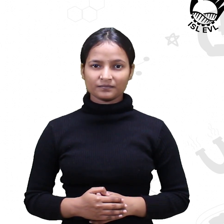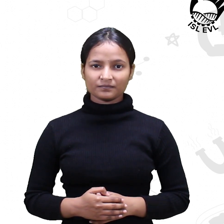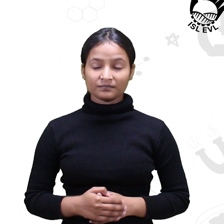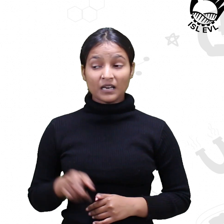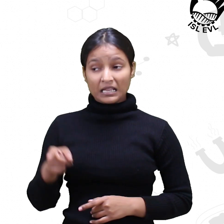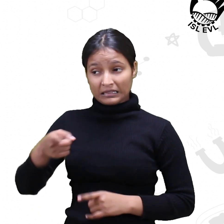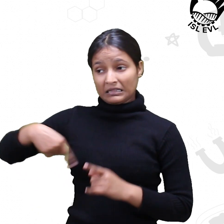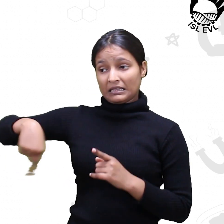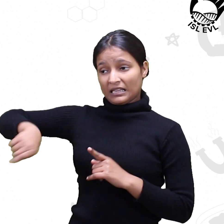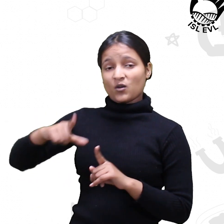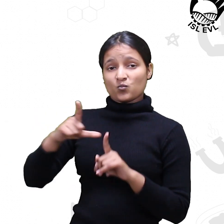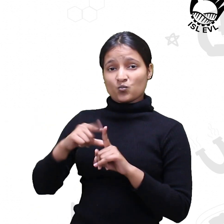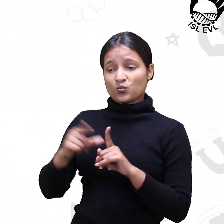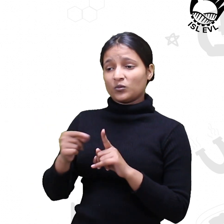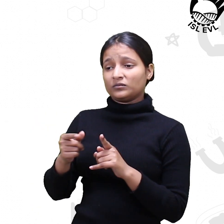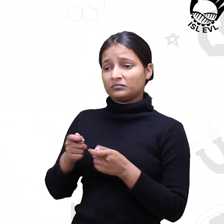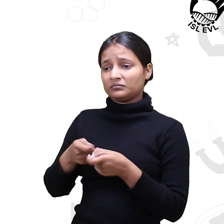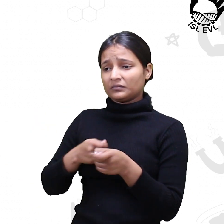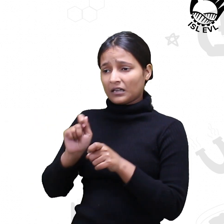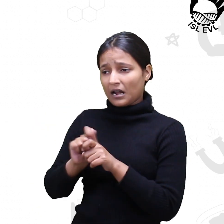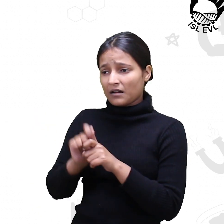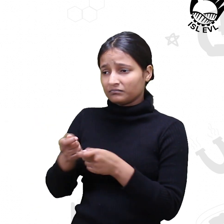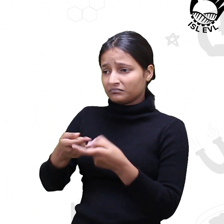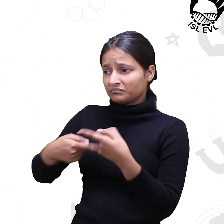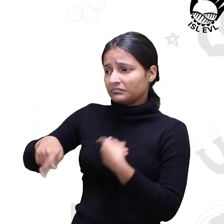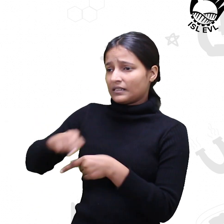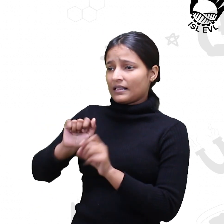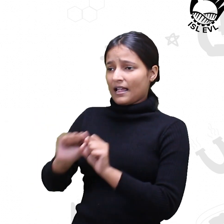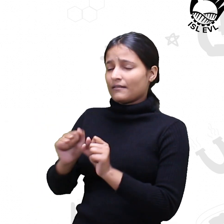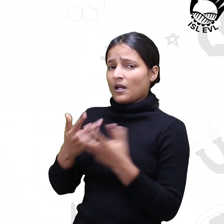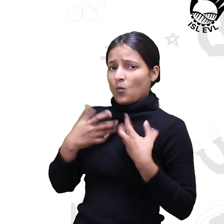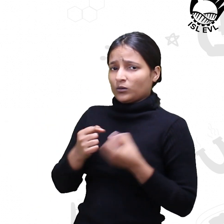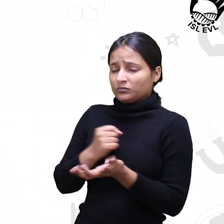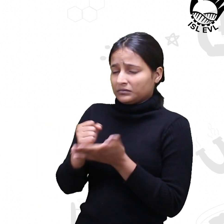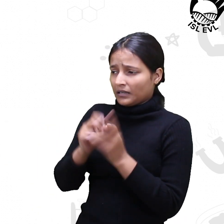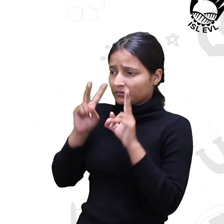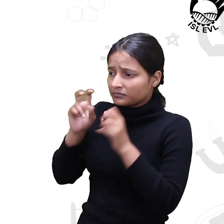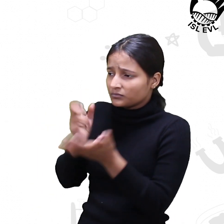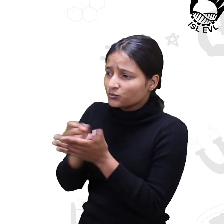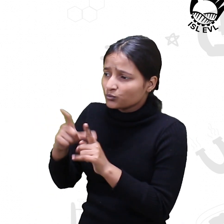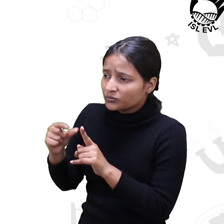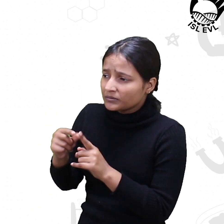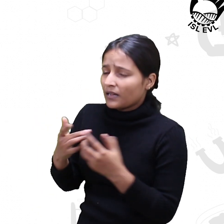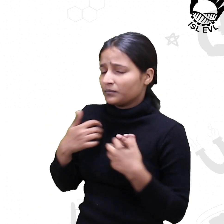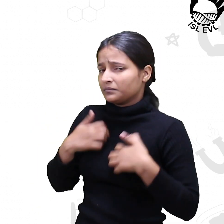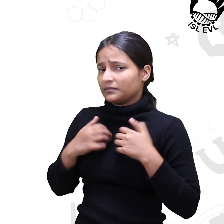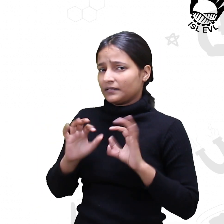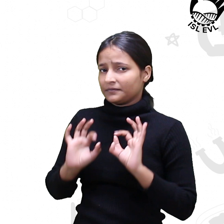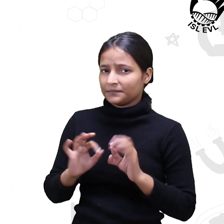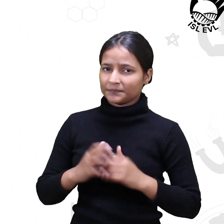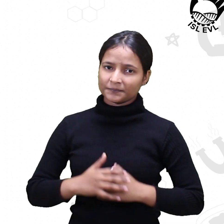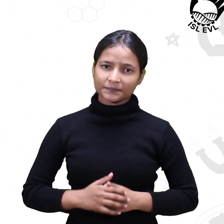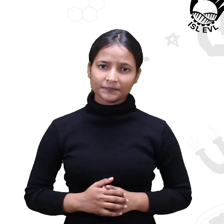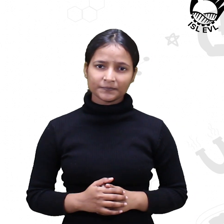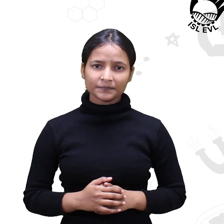kinds of businesses. I try to understand what they do and try to help them. While we were all enticed by